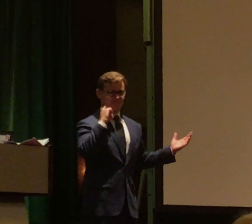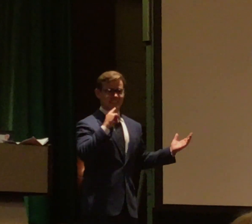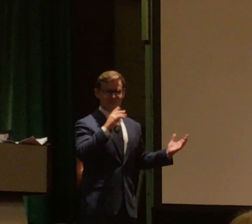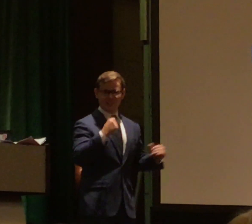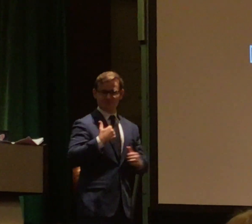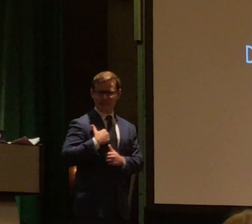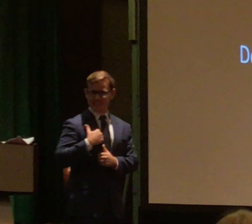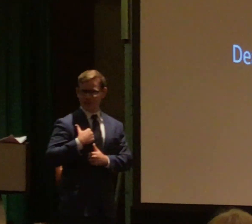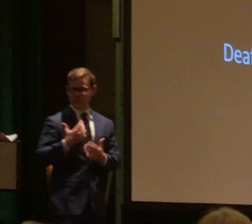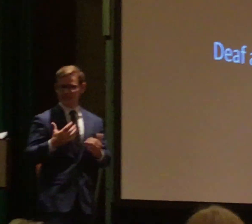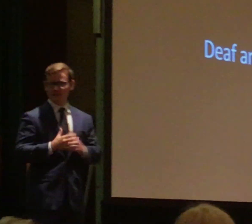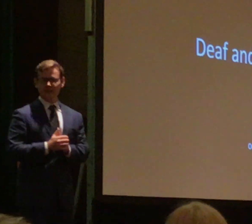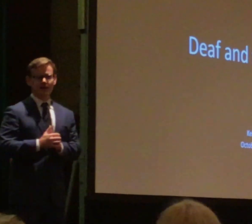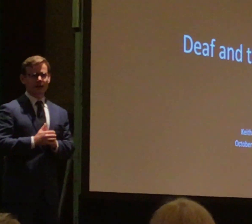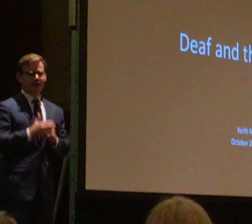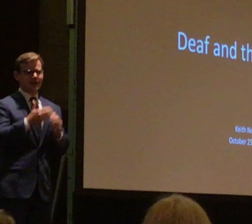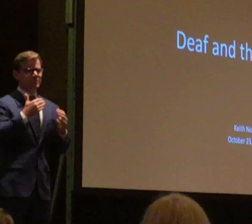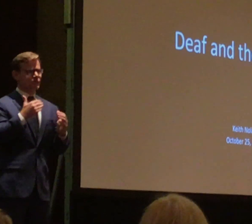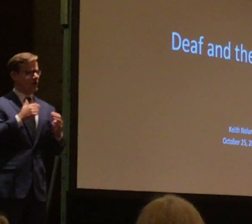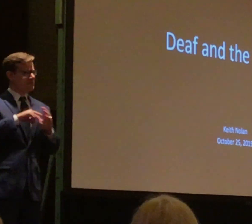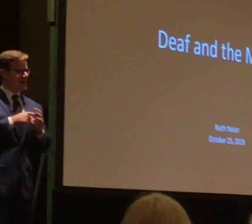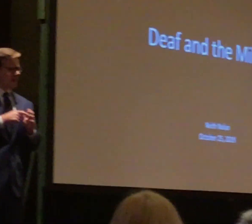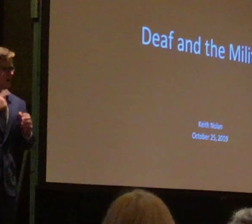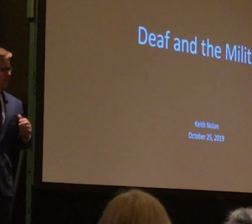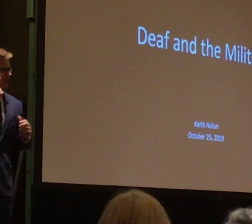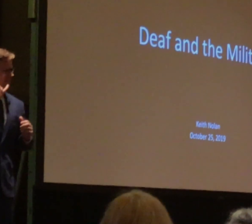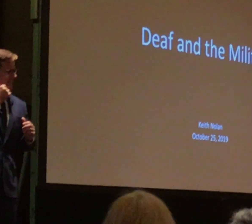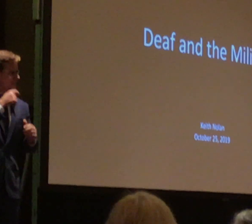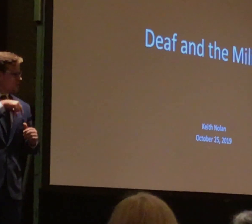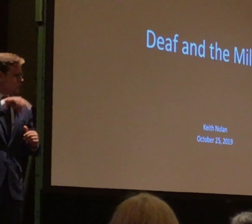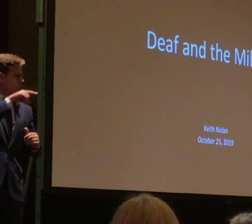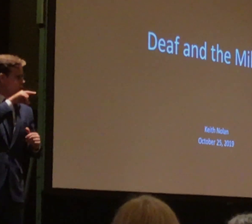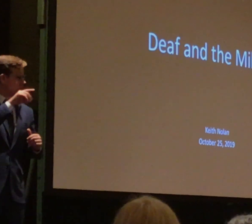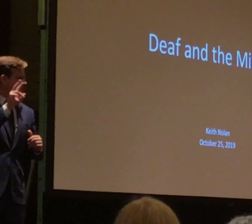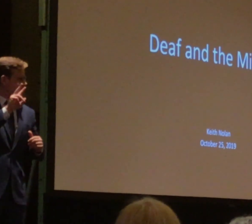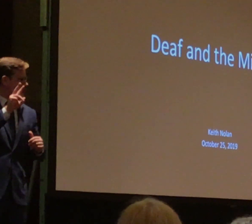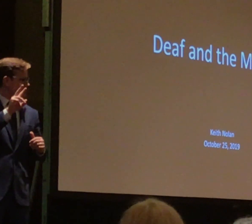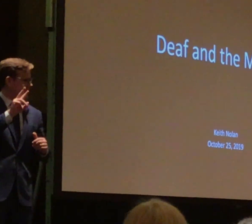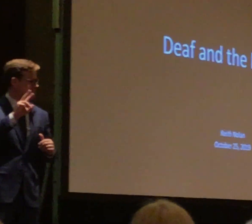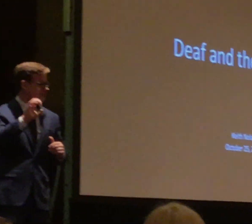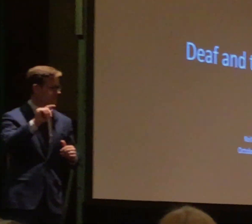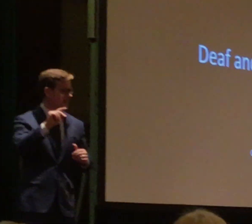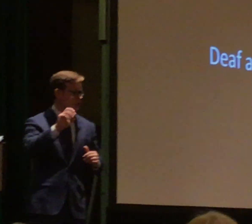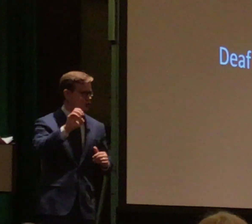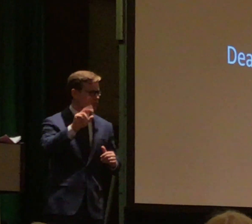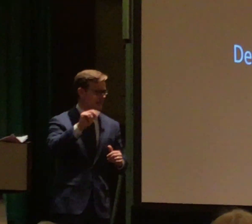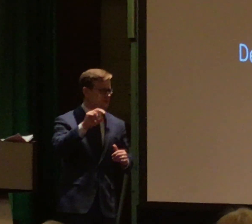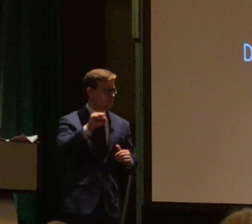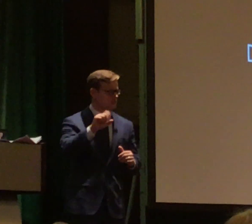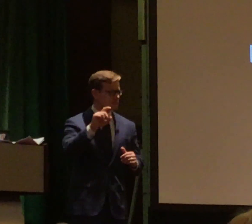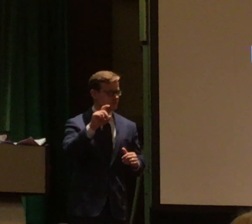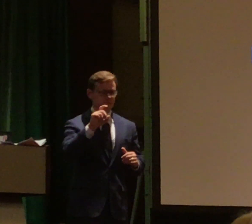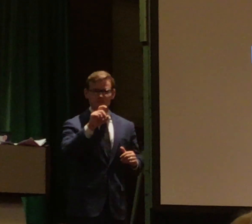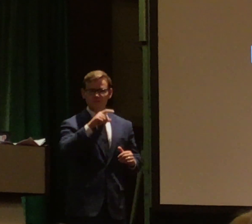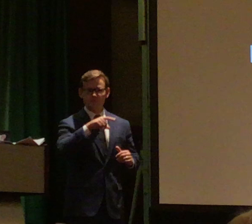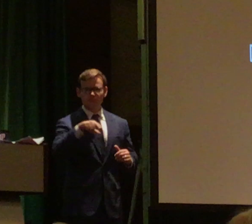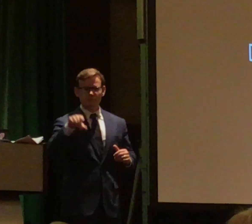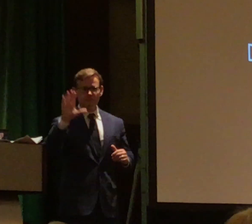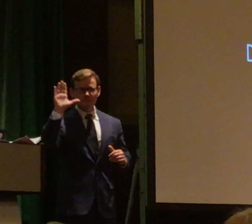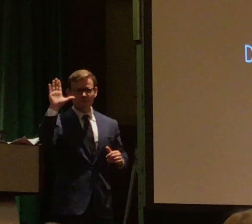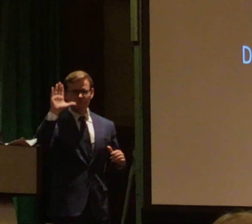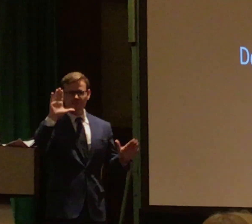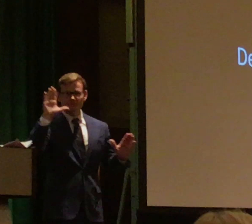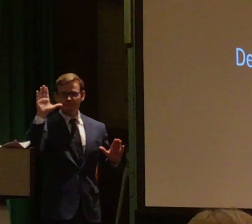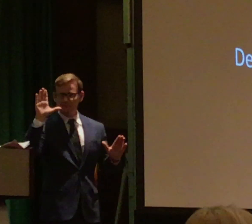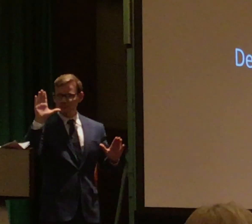The reason we're here today is to talk about deafness in the military. And before we begin, I wonder if we have any veterans in